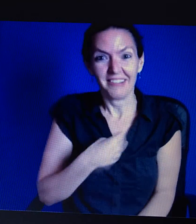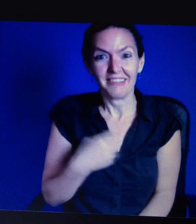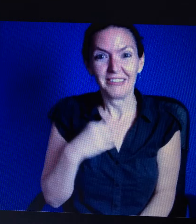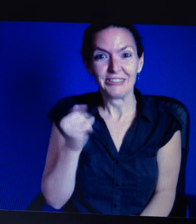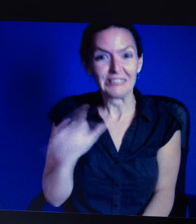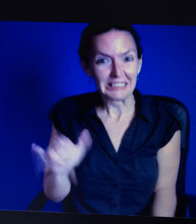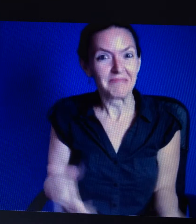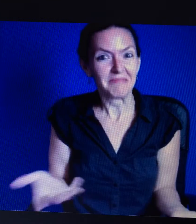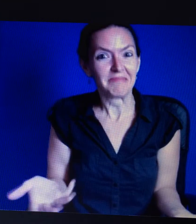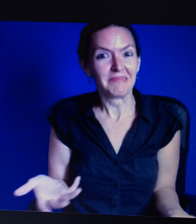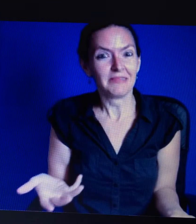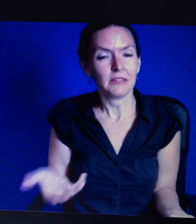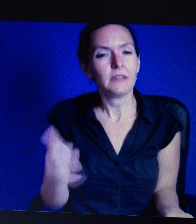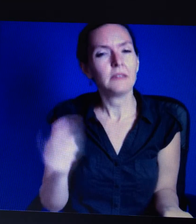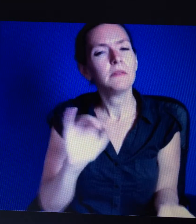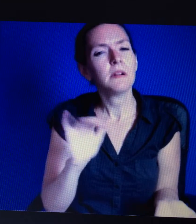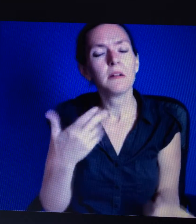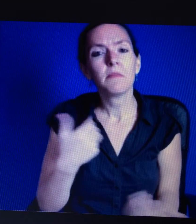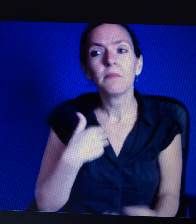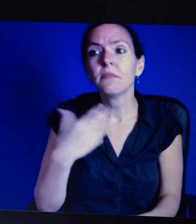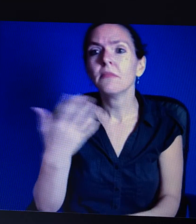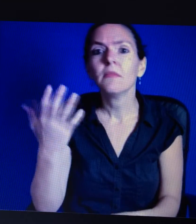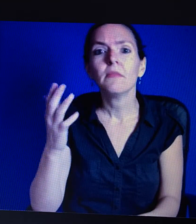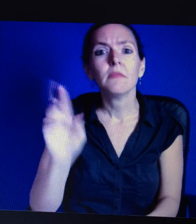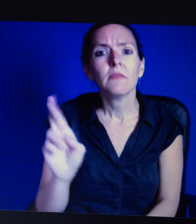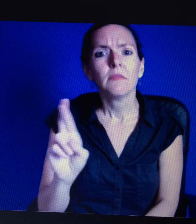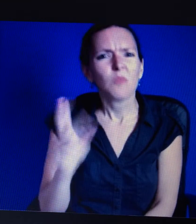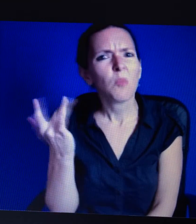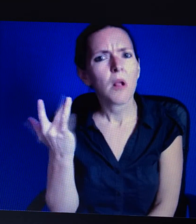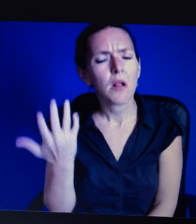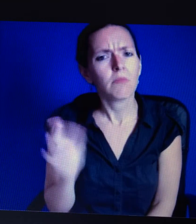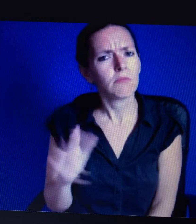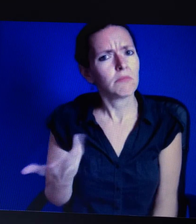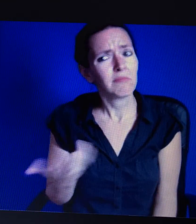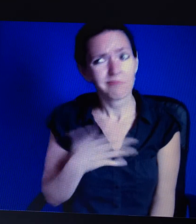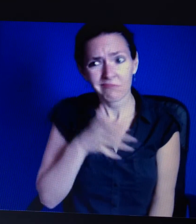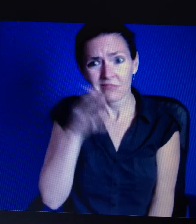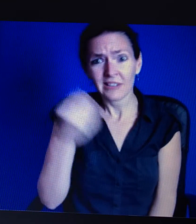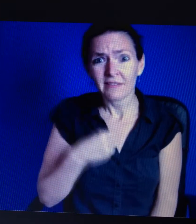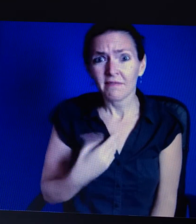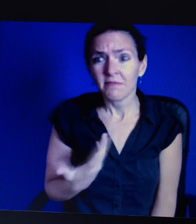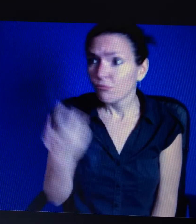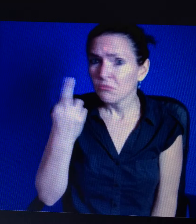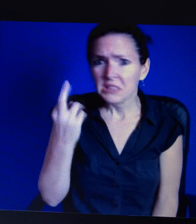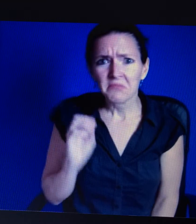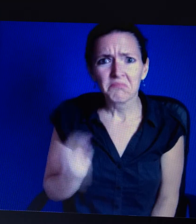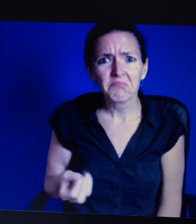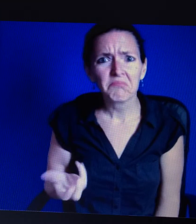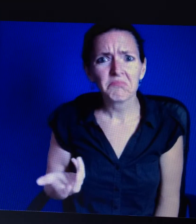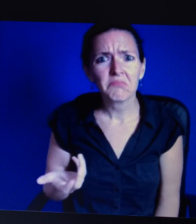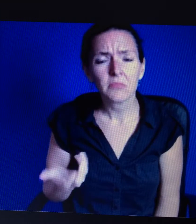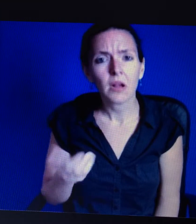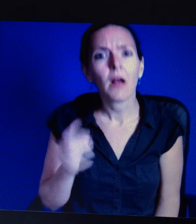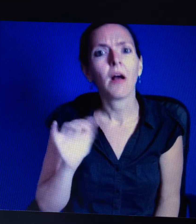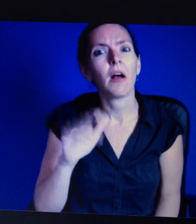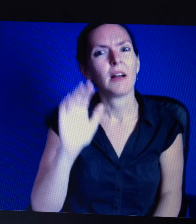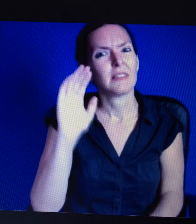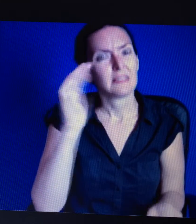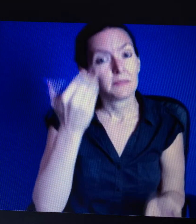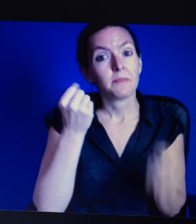I don't know. I was born that way. My parents gave it to me. That's it. Like the reason why.